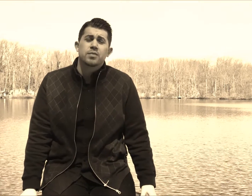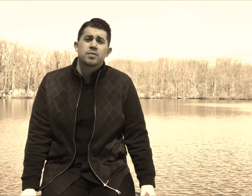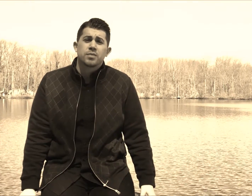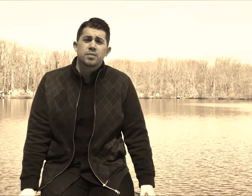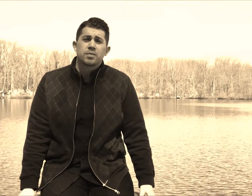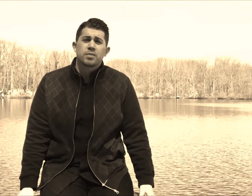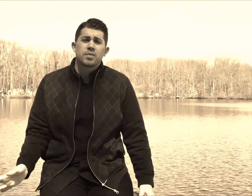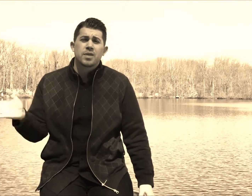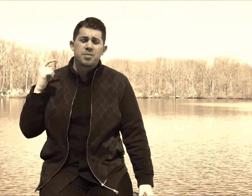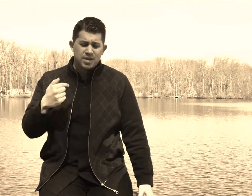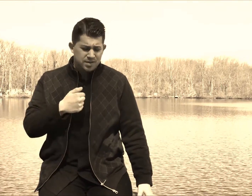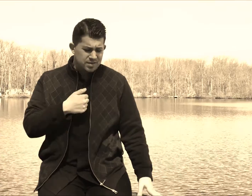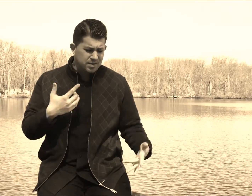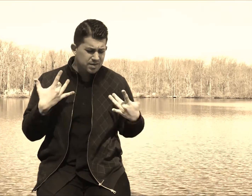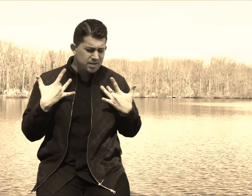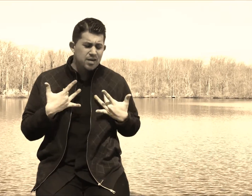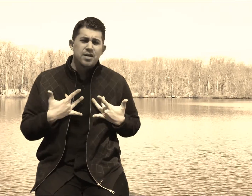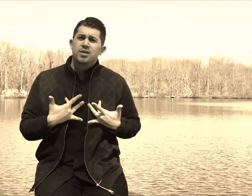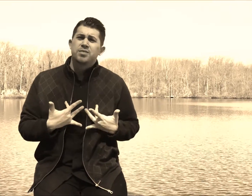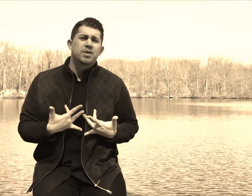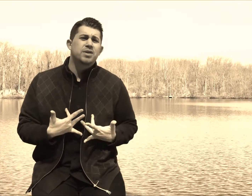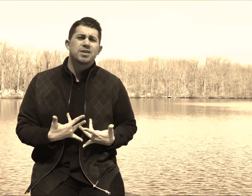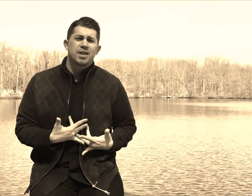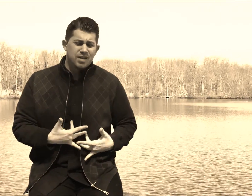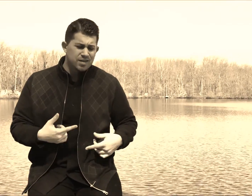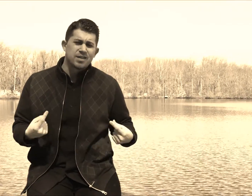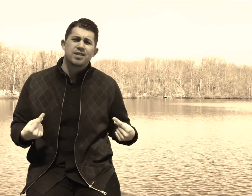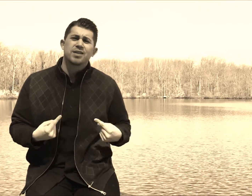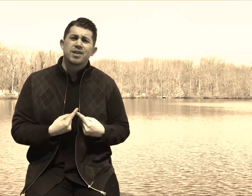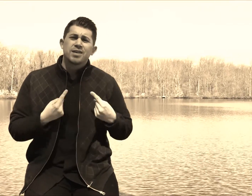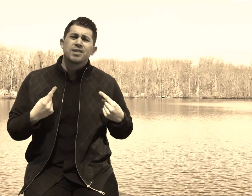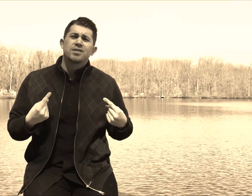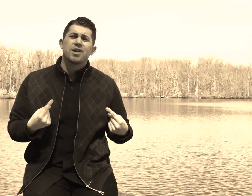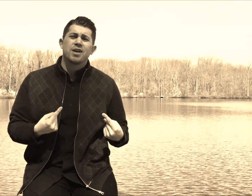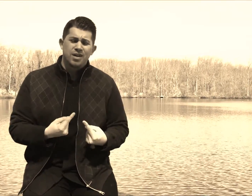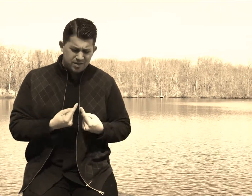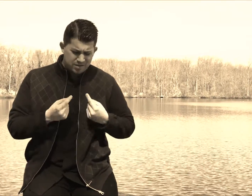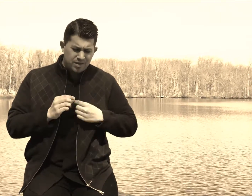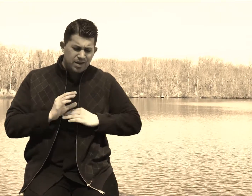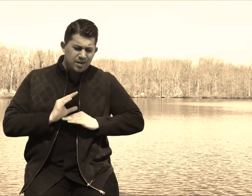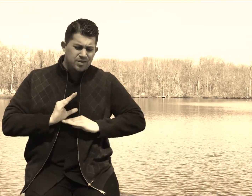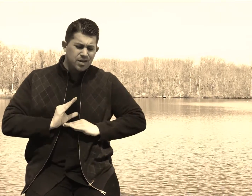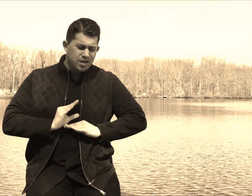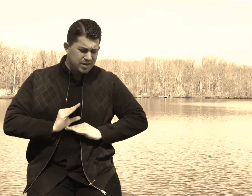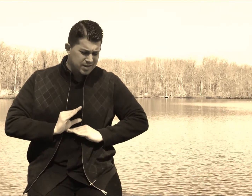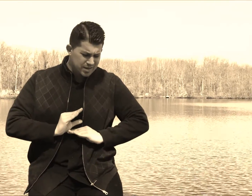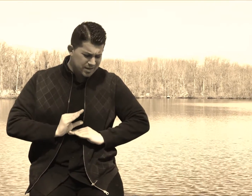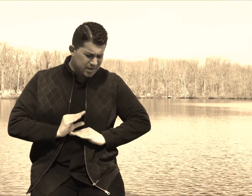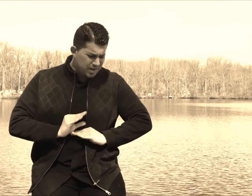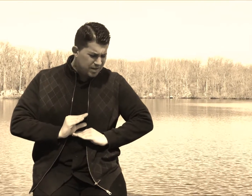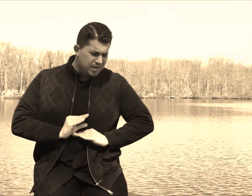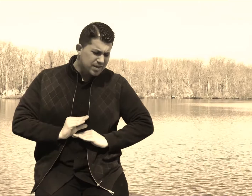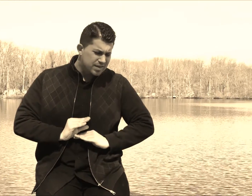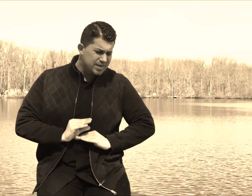You know I was broke down, I had hit the ground I was crying out, I couldn't make no